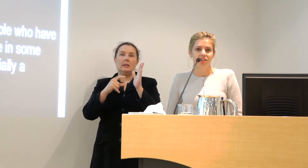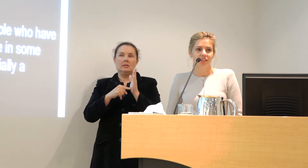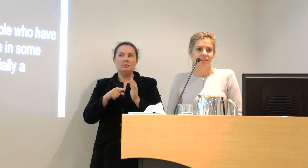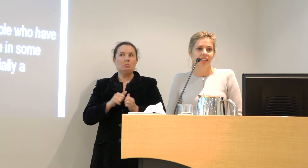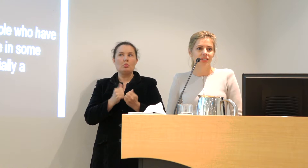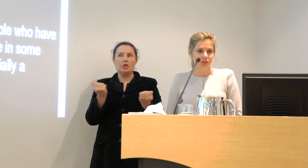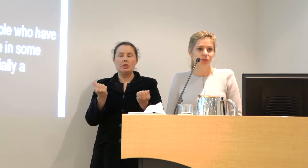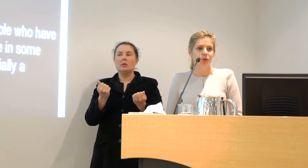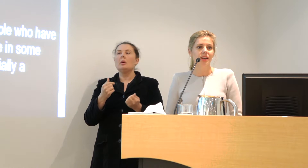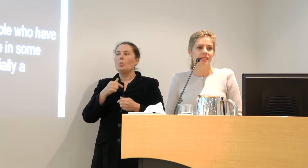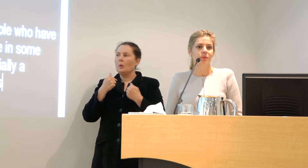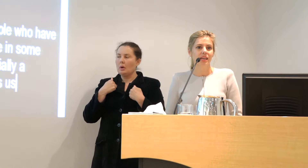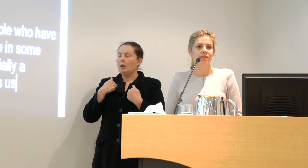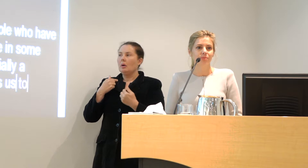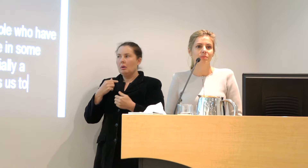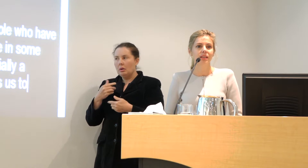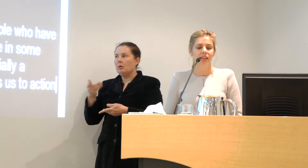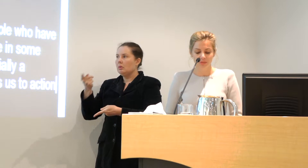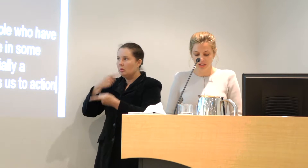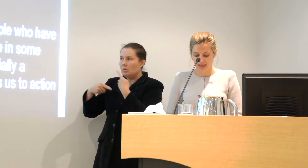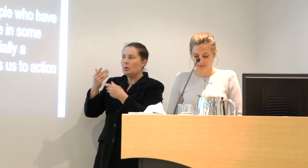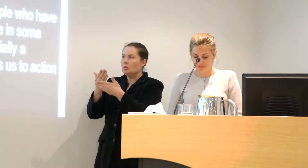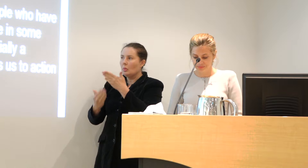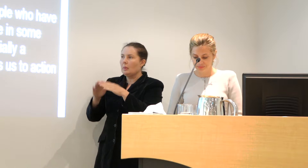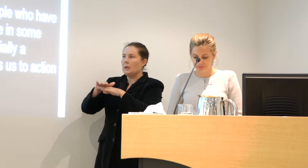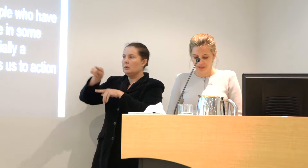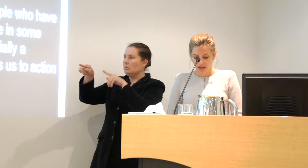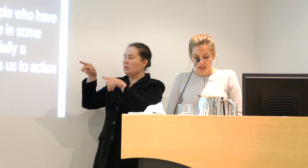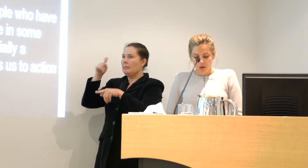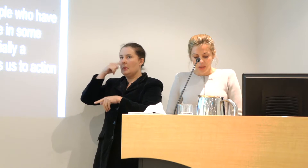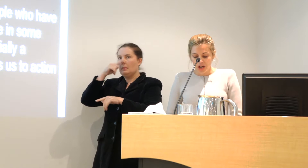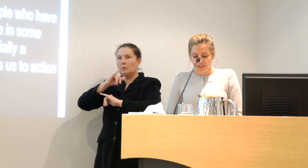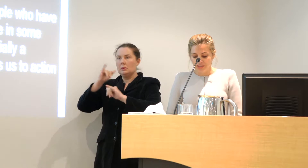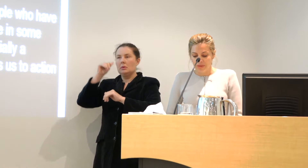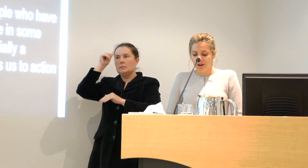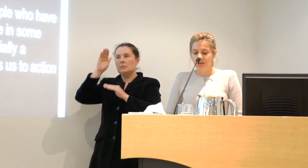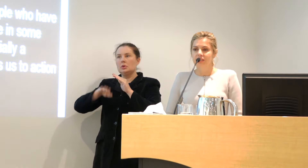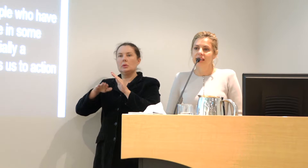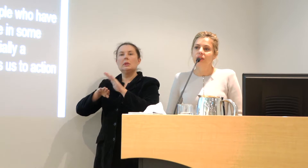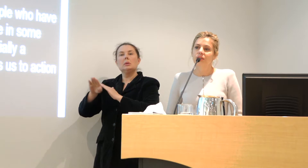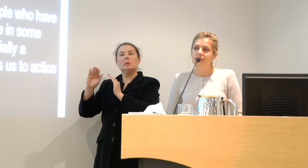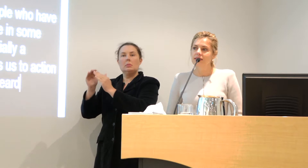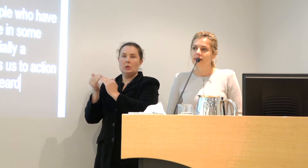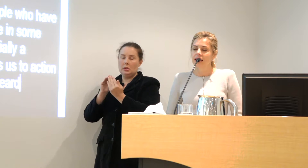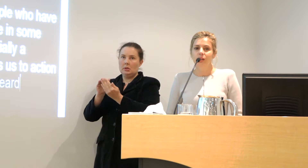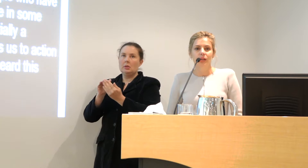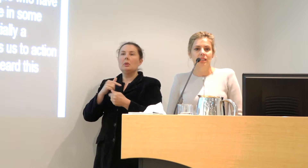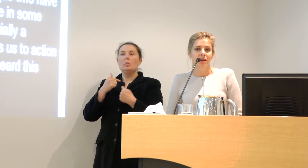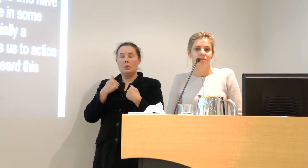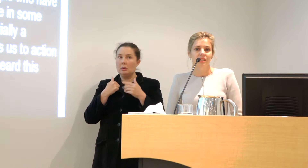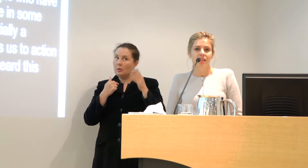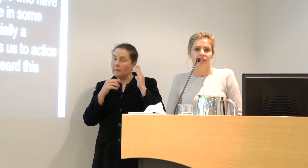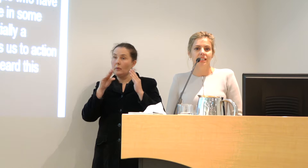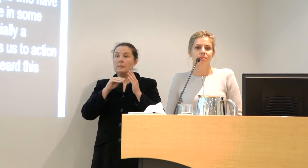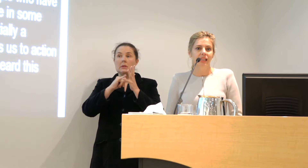to action is those stories that we hear from people in the community. We heard this from our own stakeholders, including